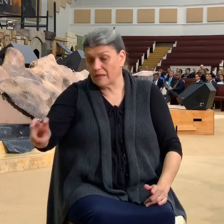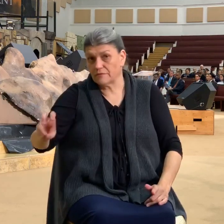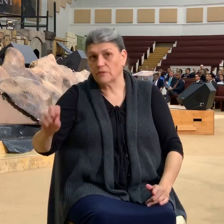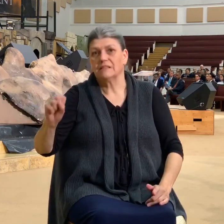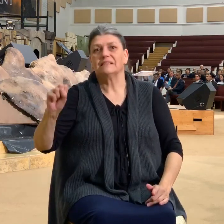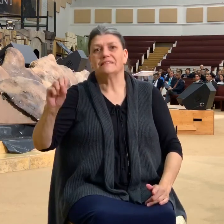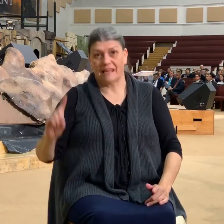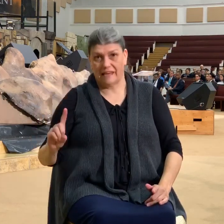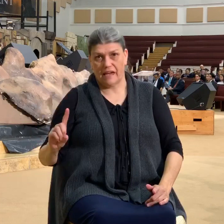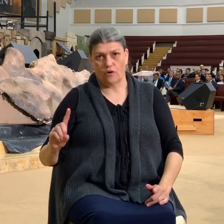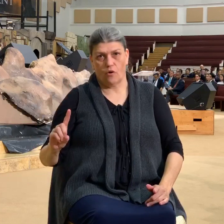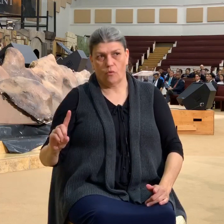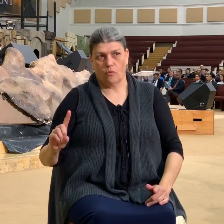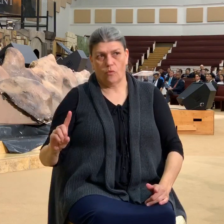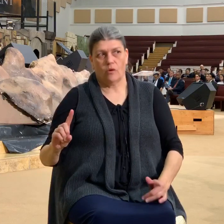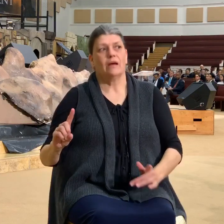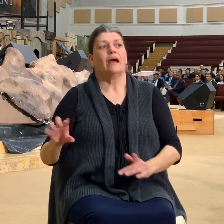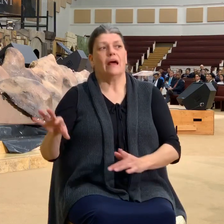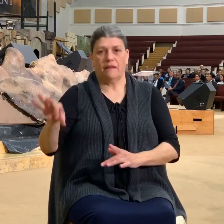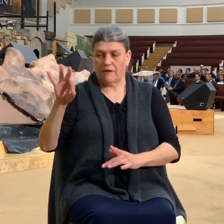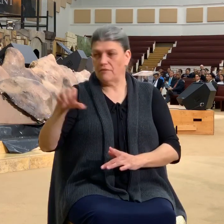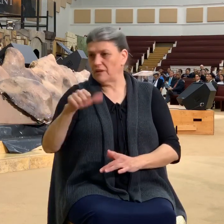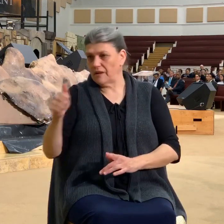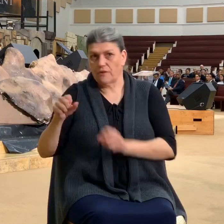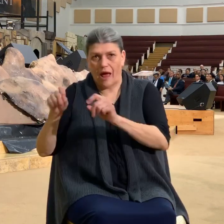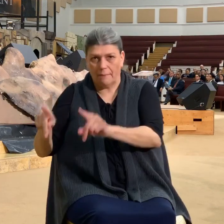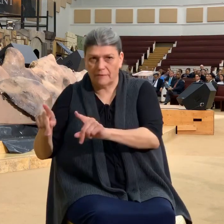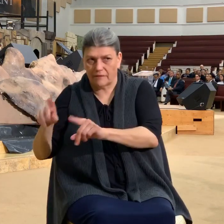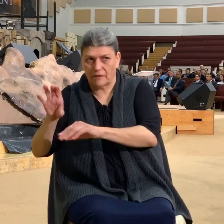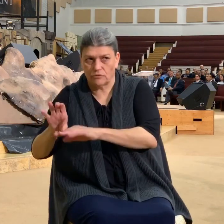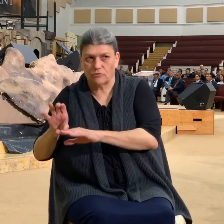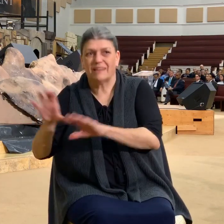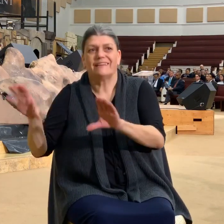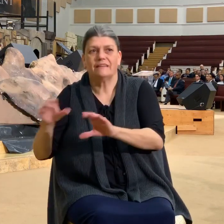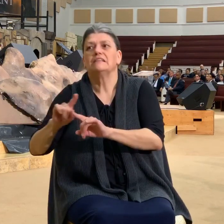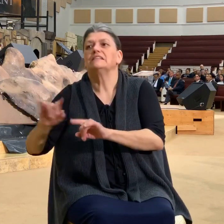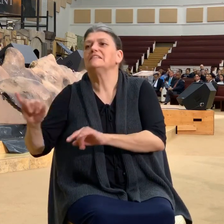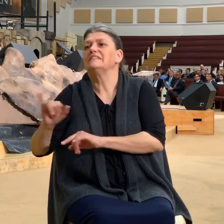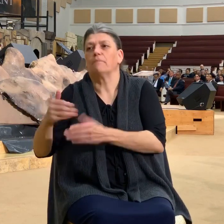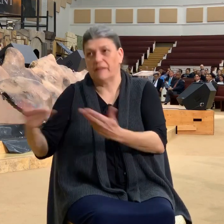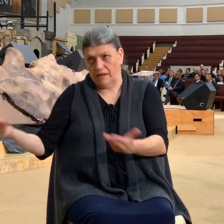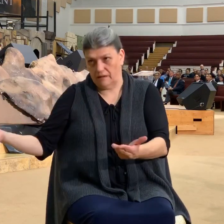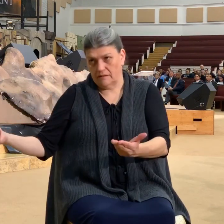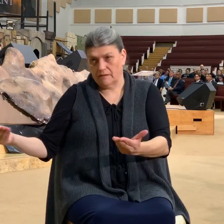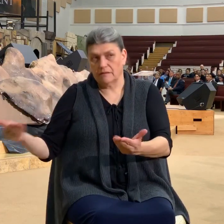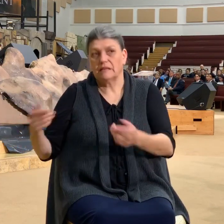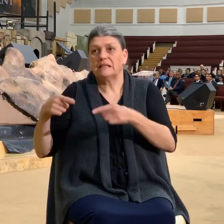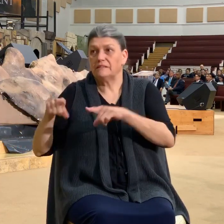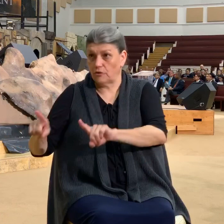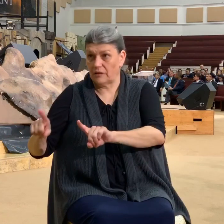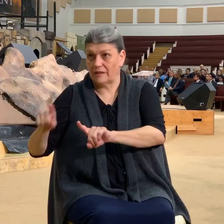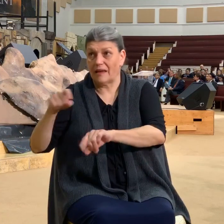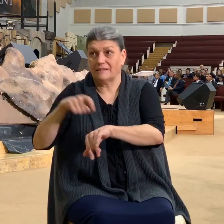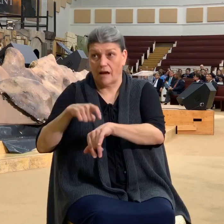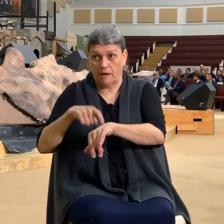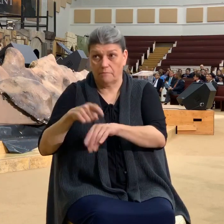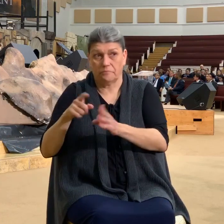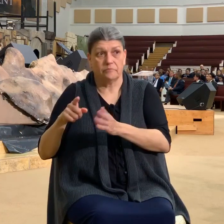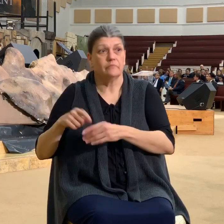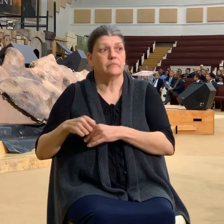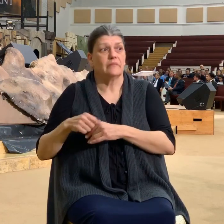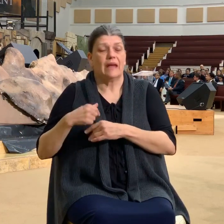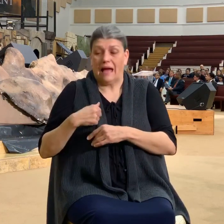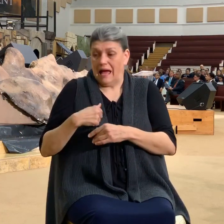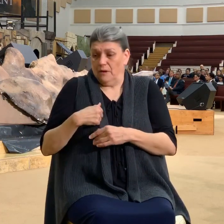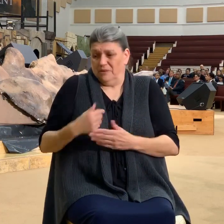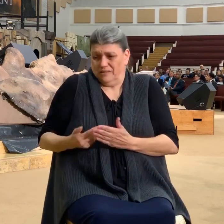once again found another apostolic church that practiced the same thing. During that period of time, I was just a new